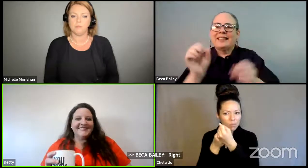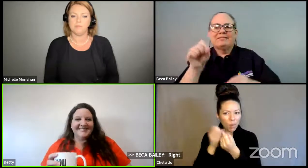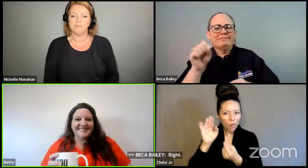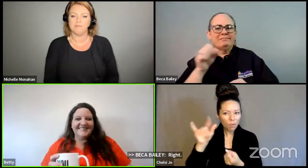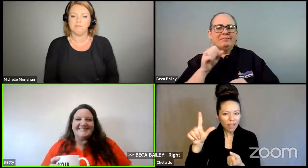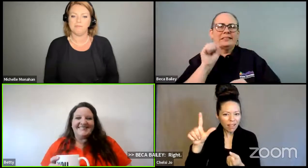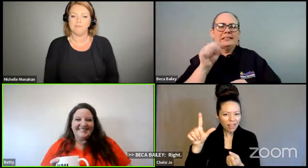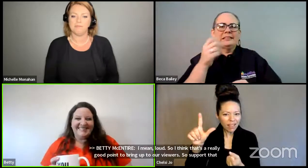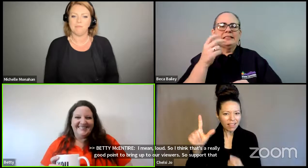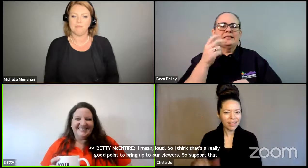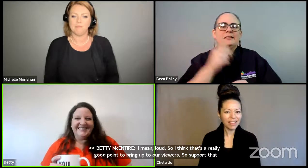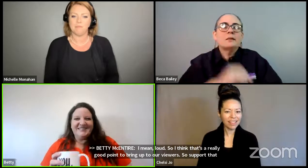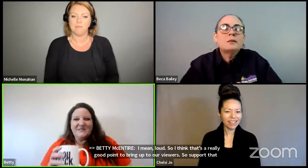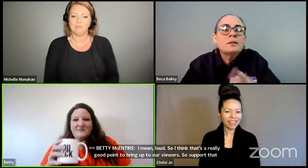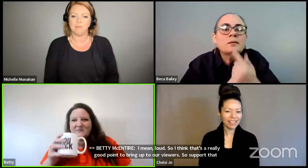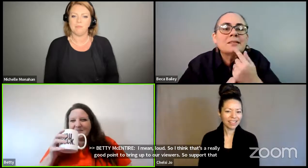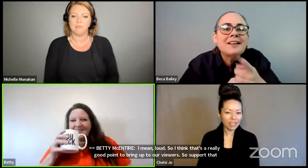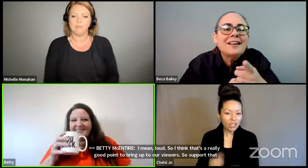folks.